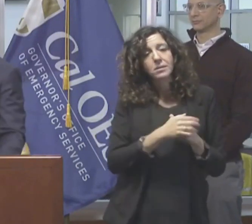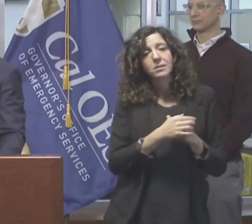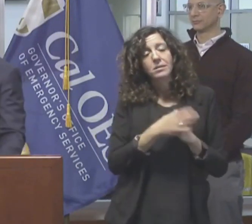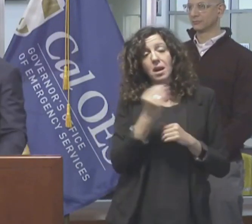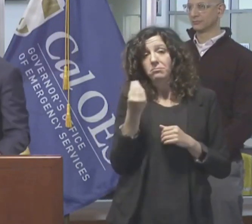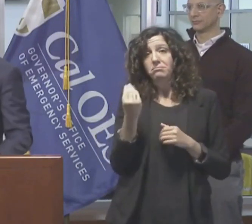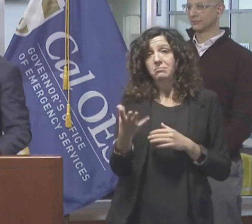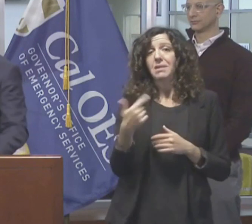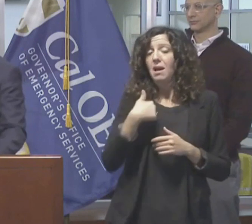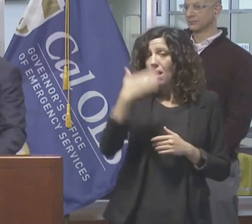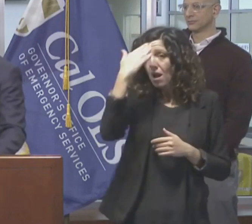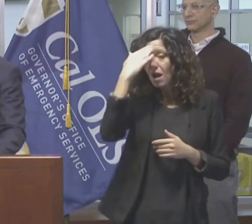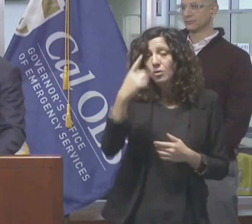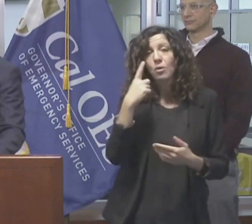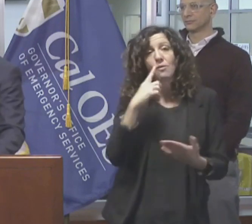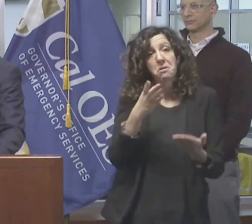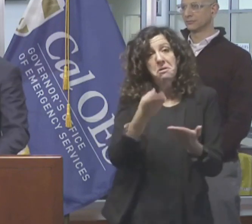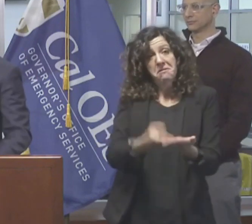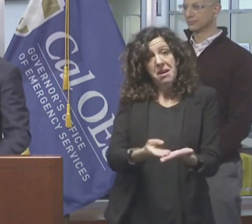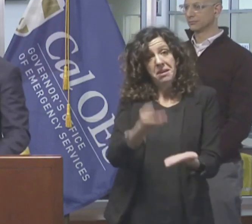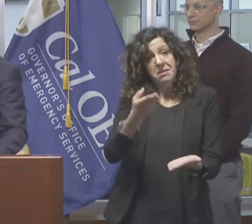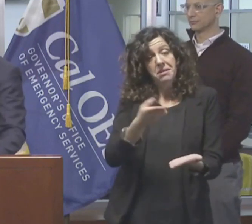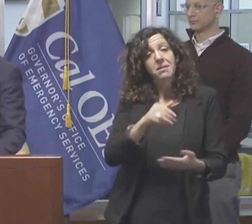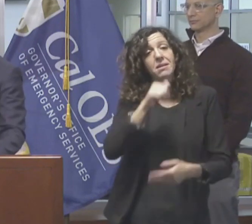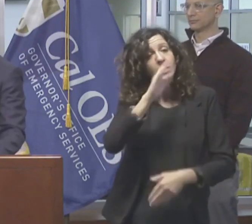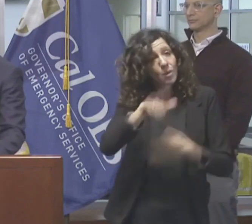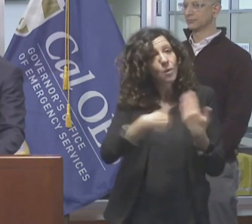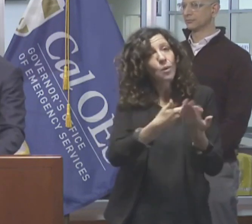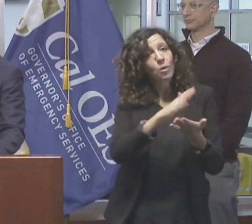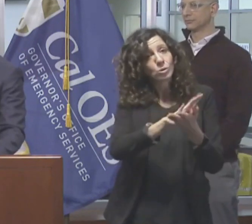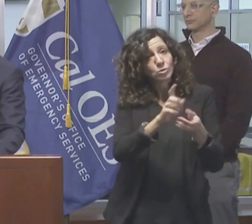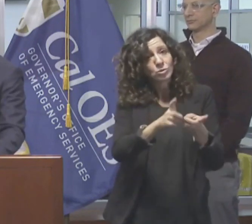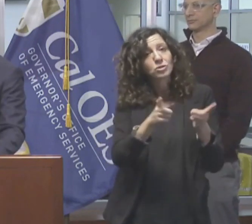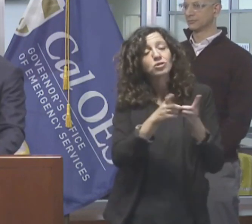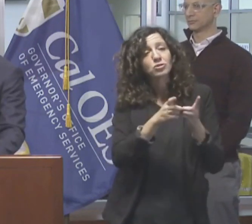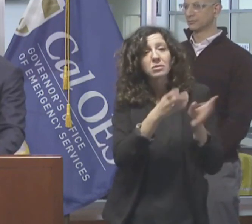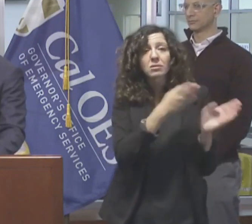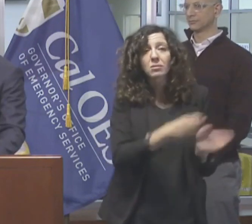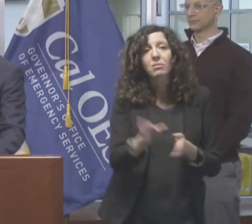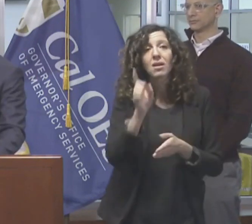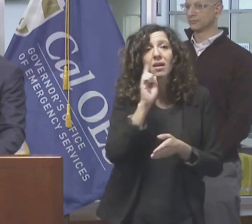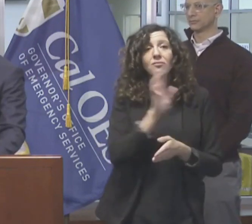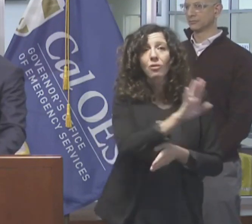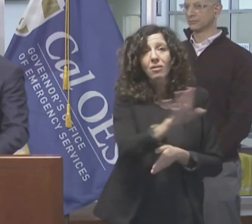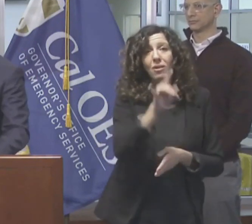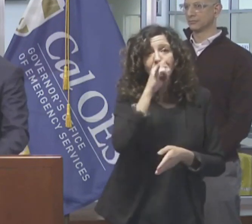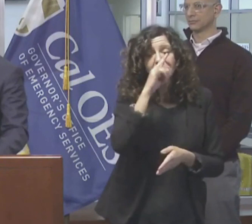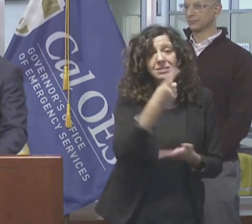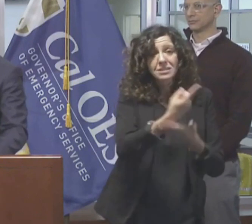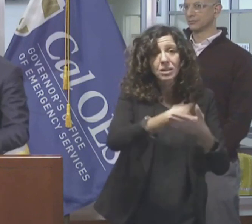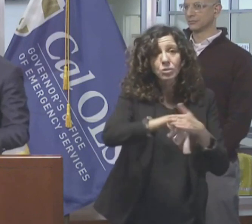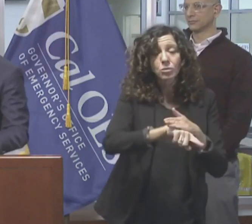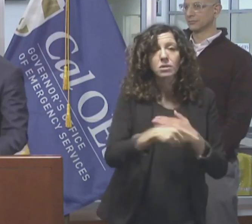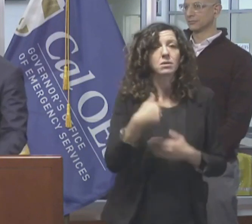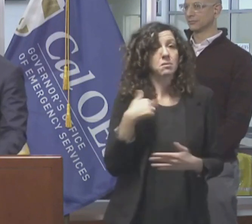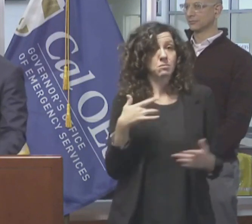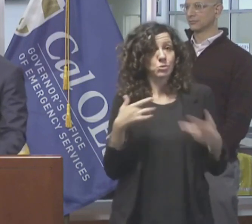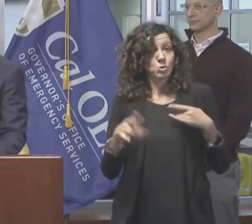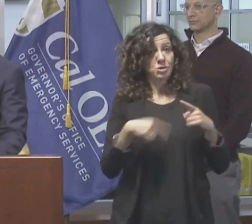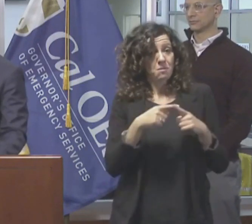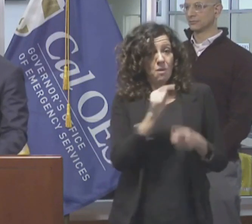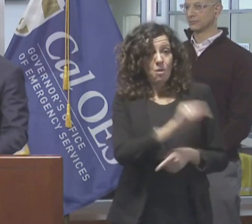this, I know for a fact that not all these districts have planned for the needs of these kids next week. And I'm deeply concerned about their